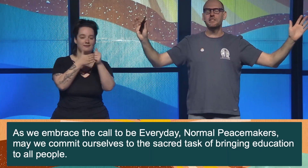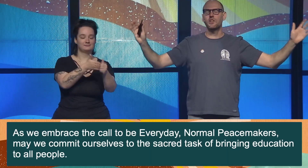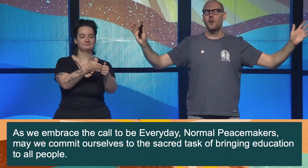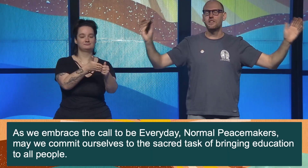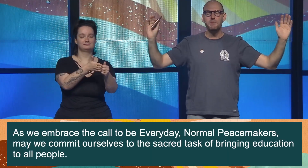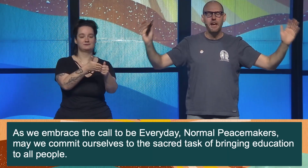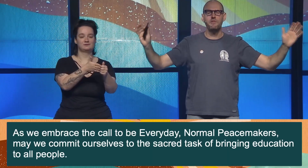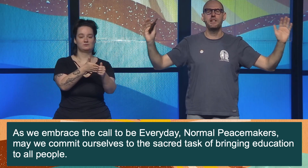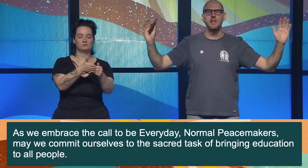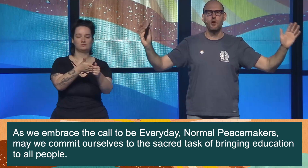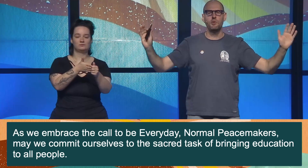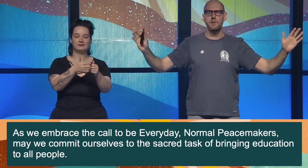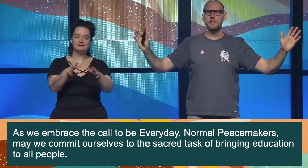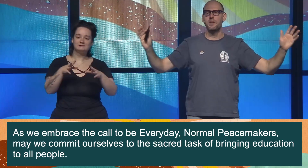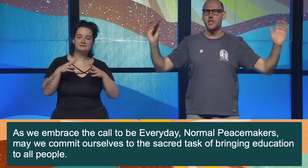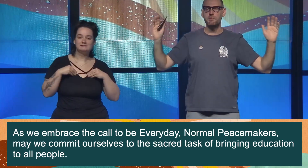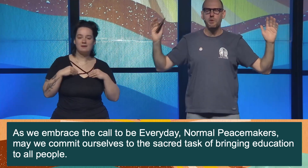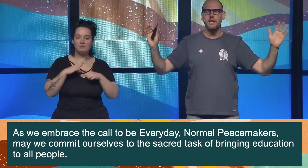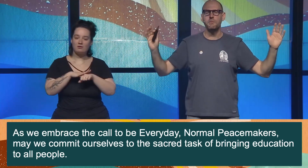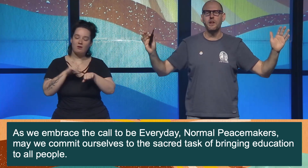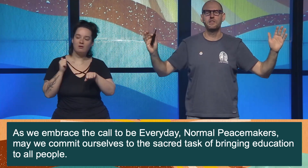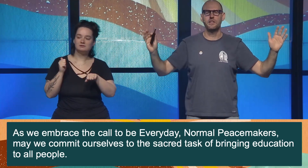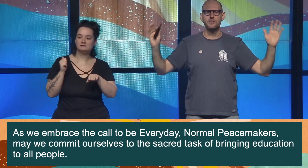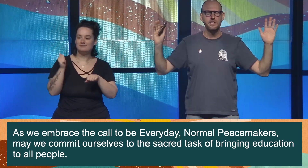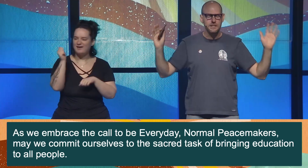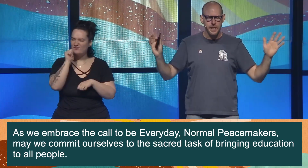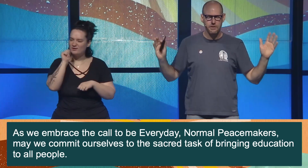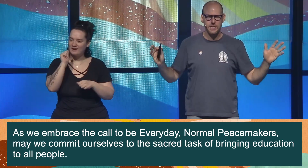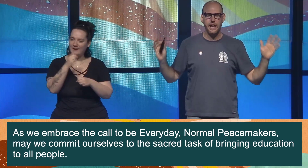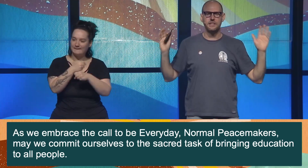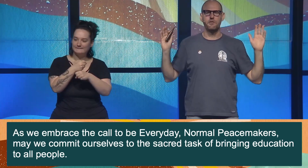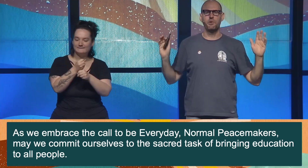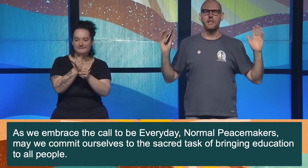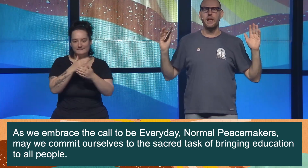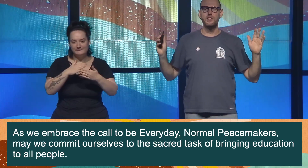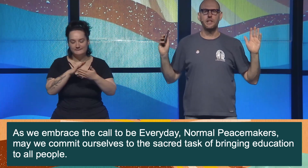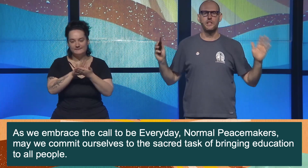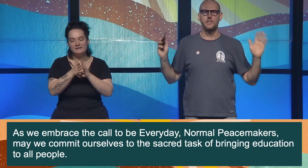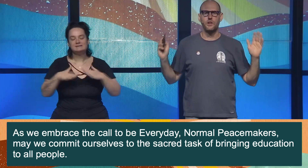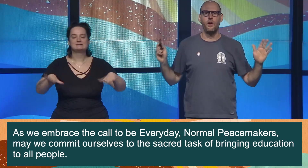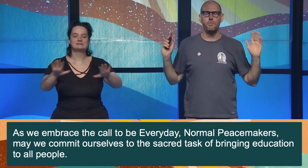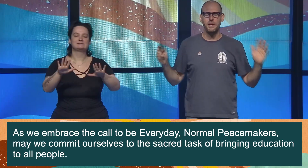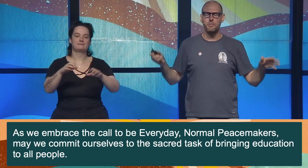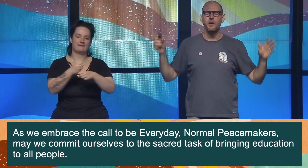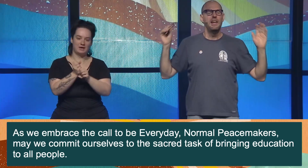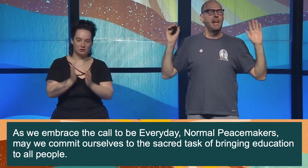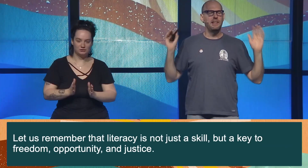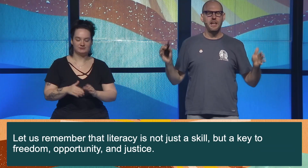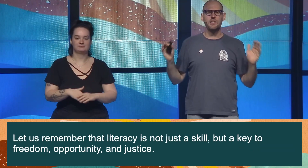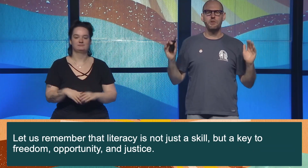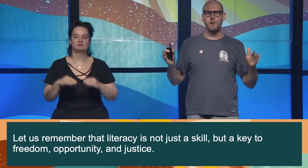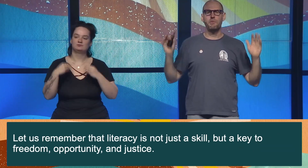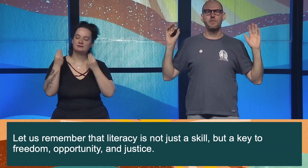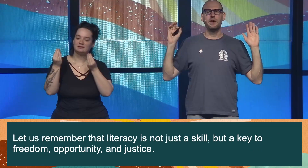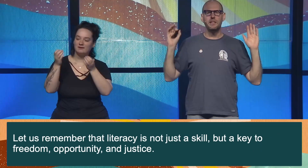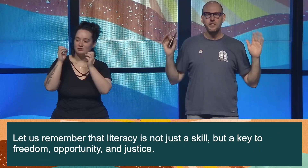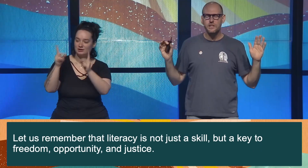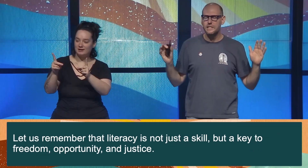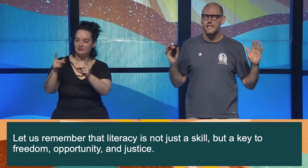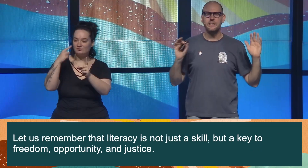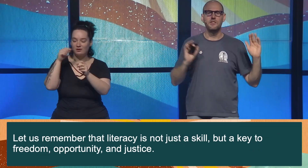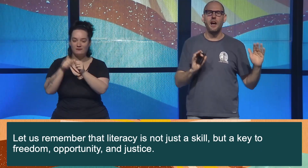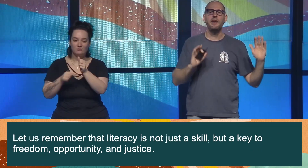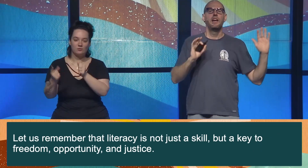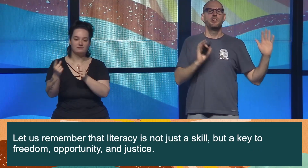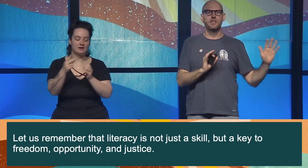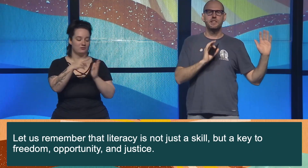we embrace the call to be everyday normal peacemakers, may we commit ourselves to the sacred task of bringing education to all people. And let us remember that